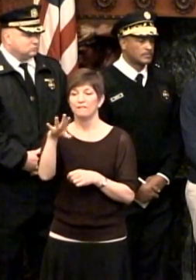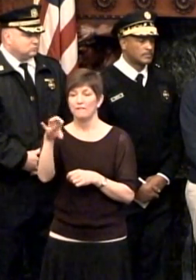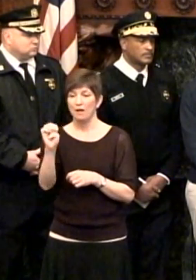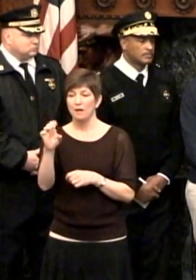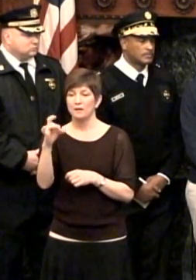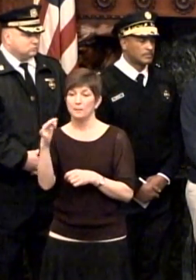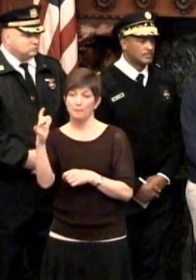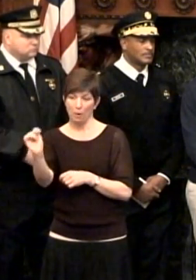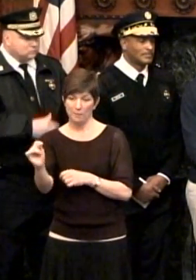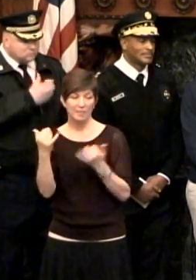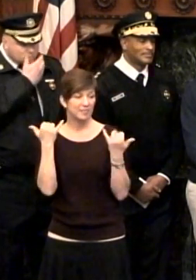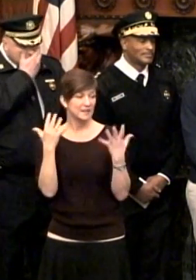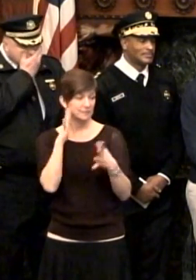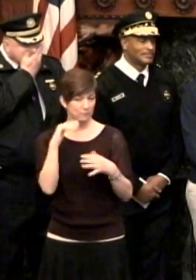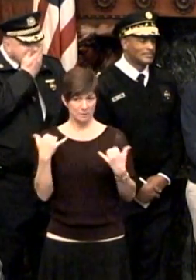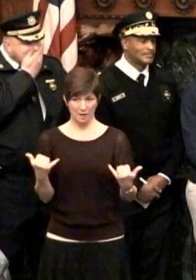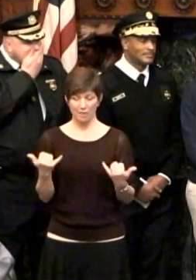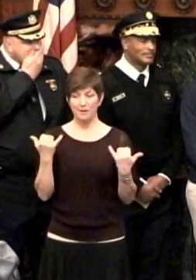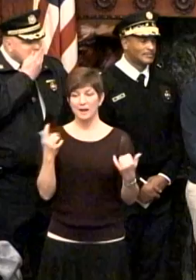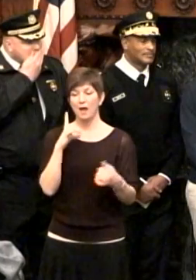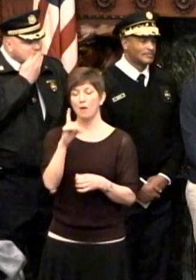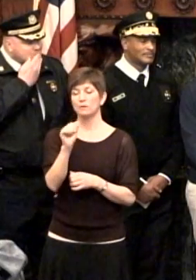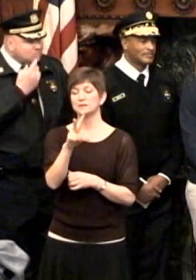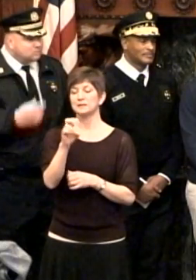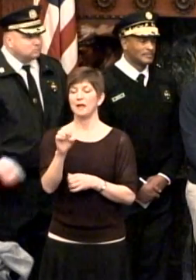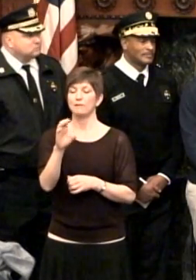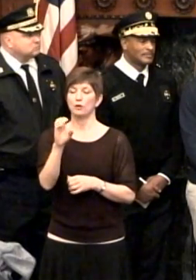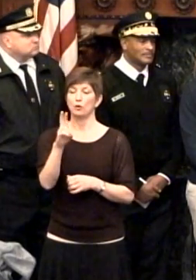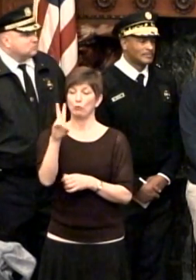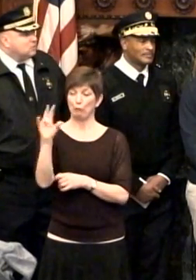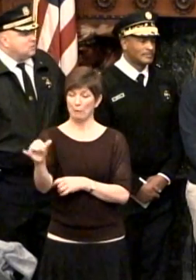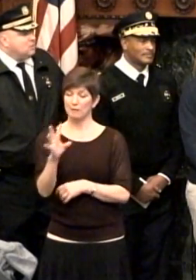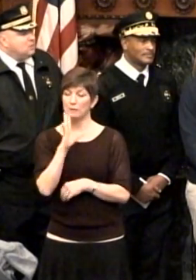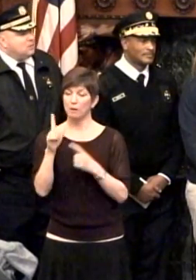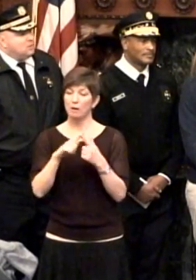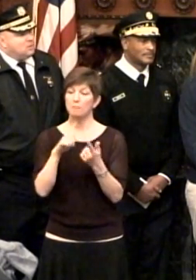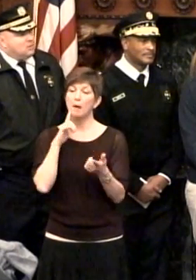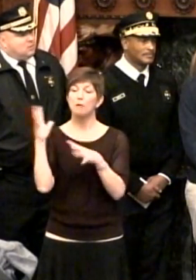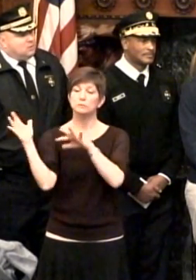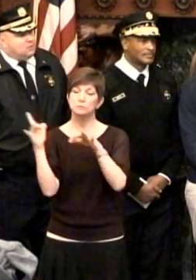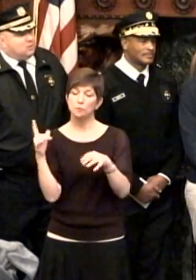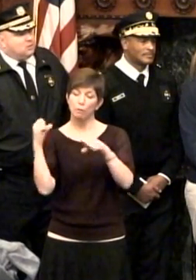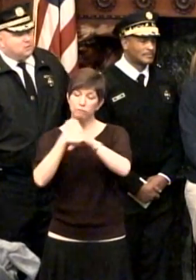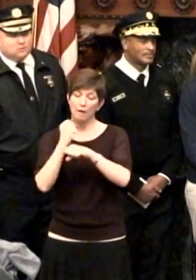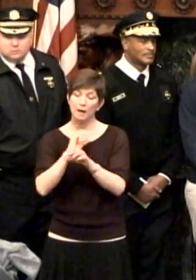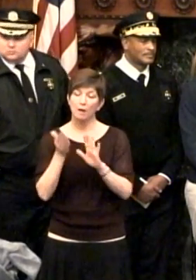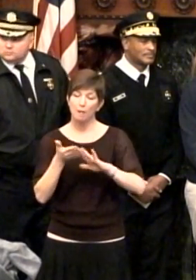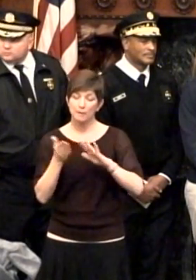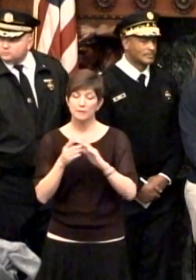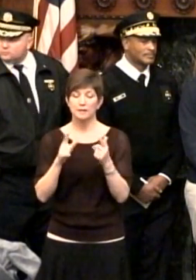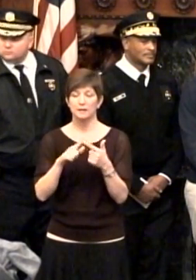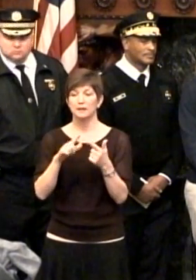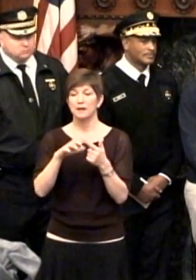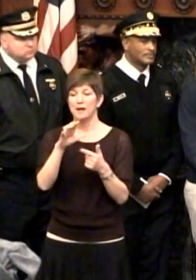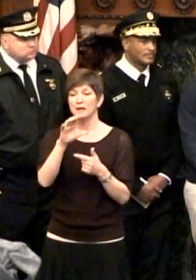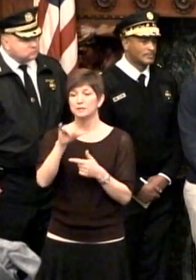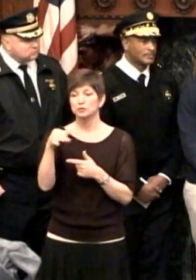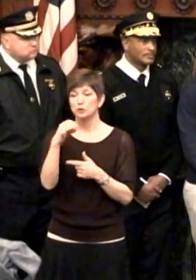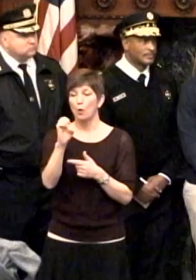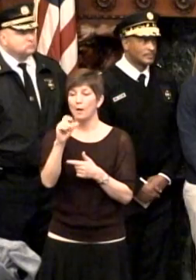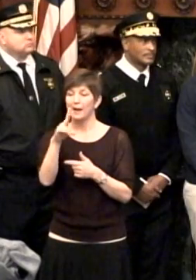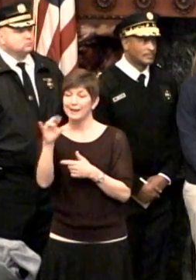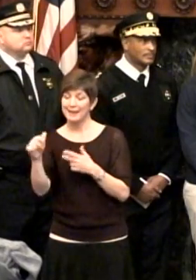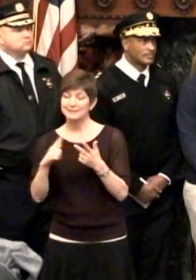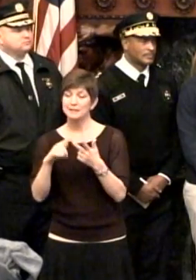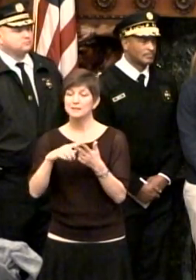That's all I have for you at the moment. We're going to hear from Dave Perry to talk about the snow fighting operations. You'll hear from Joe Casey about SEPTA, and Sam Phillips